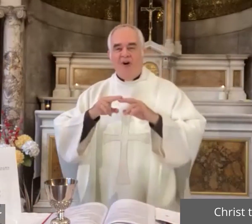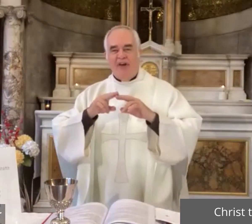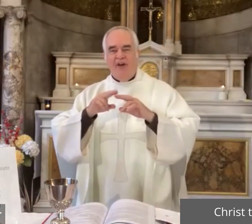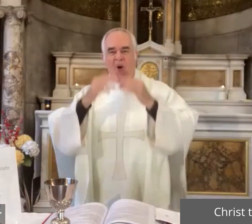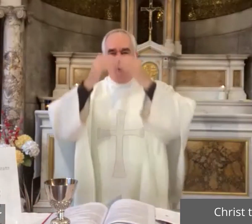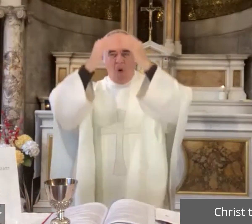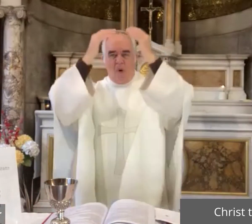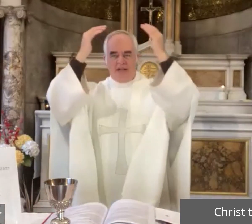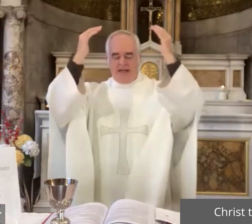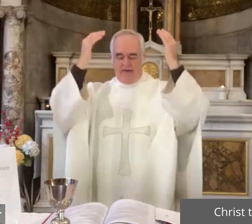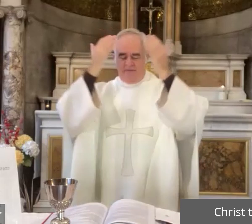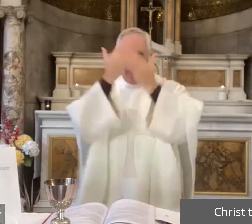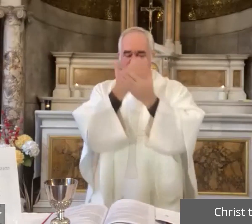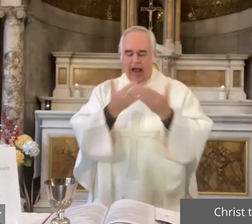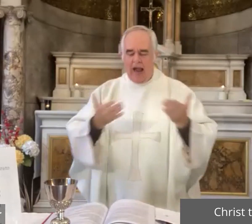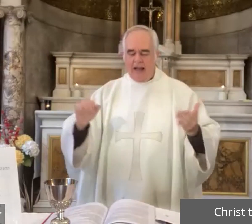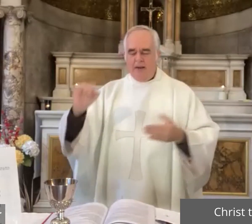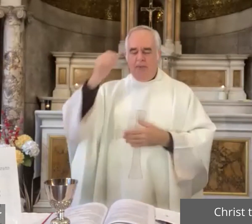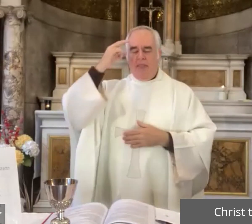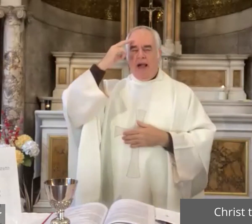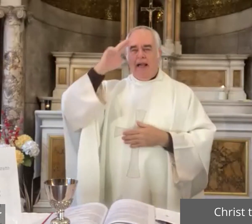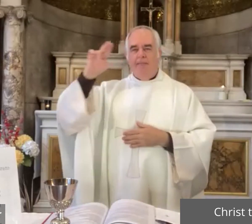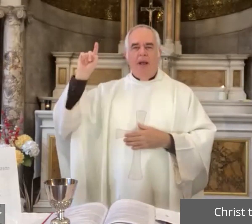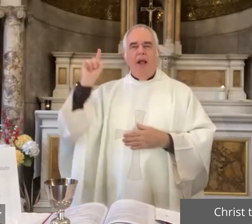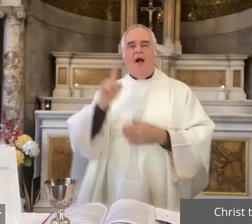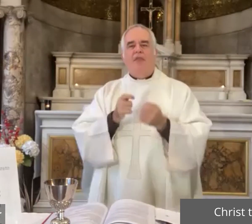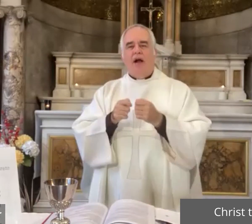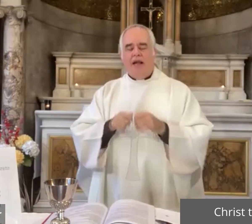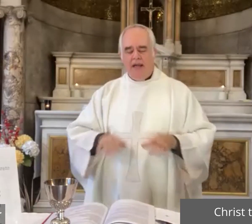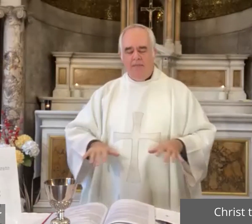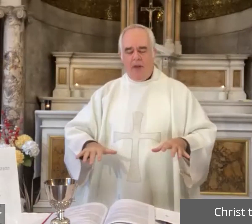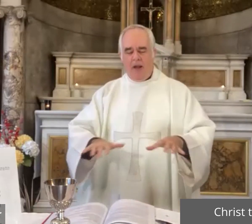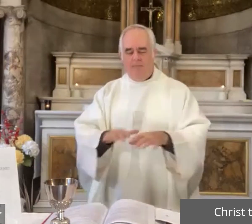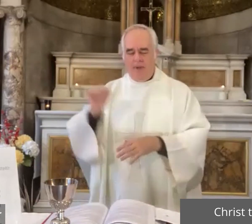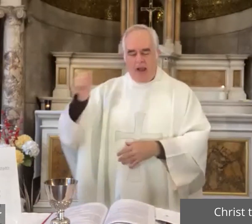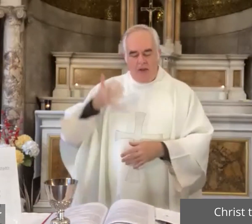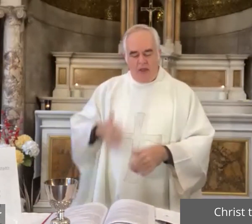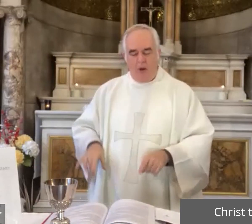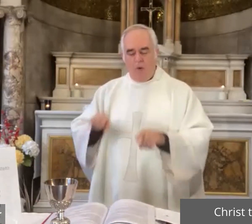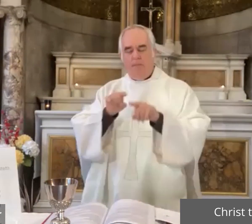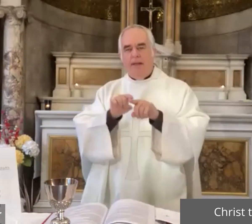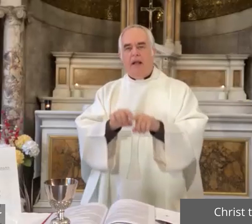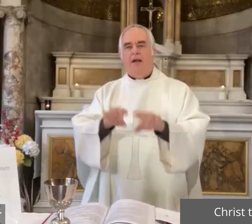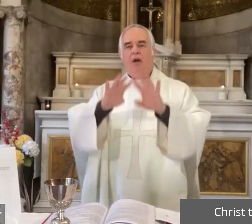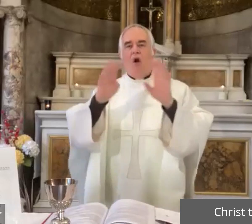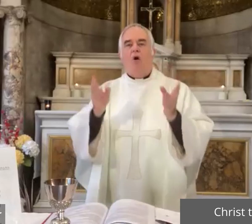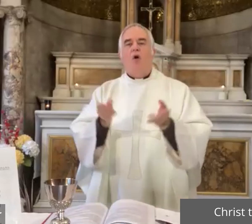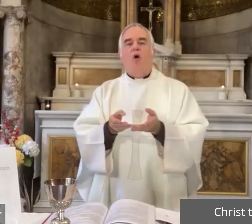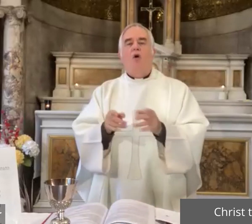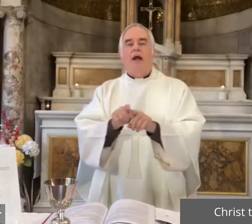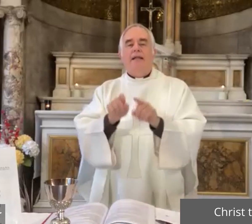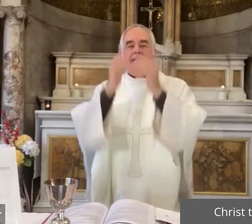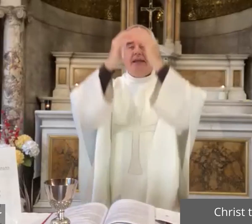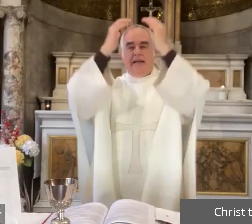Our Father, who art in heaven, hallowed be thy name. Thy kingdom come, thy will be done